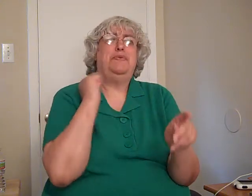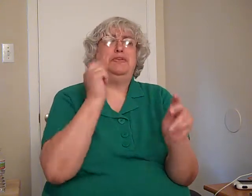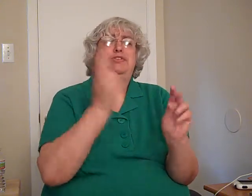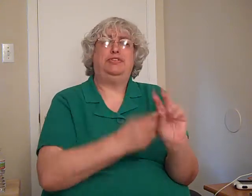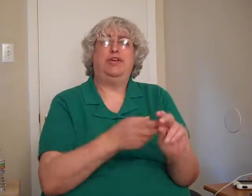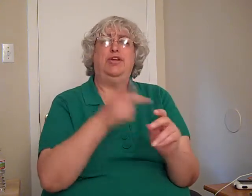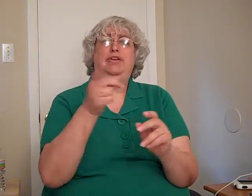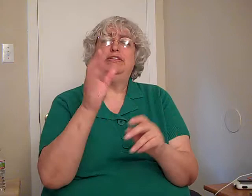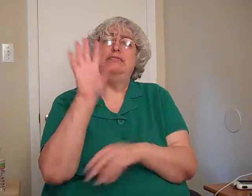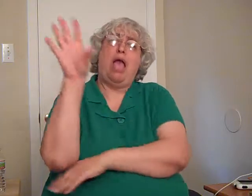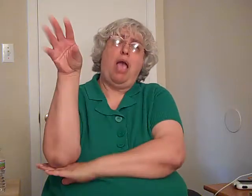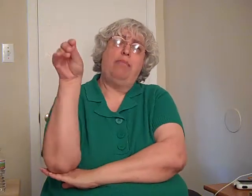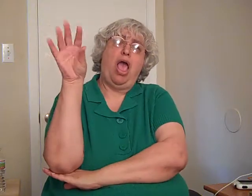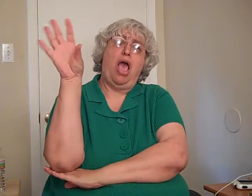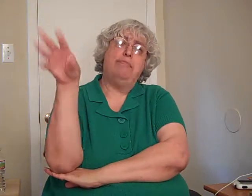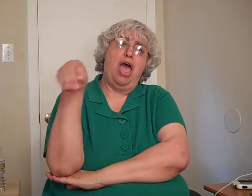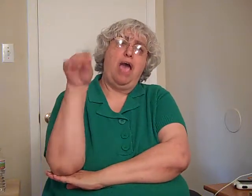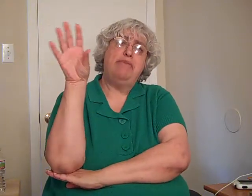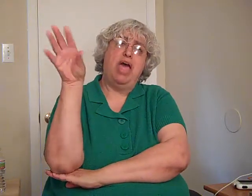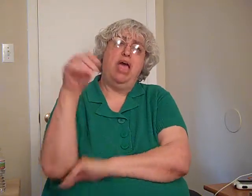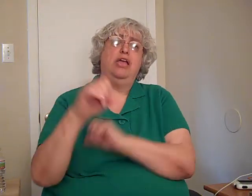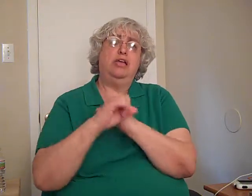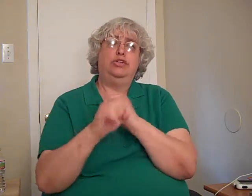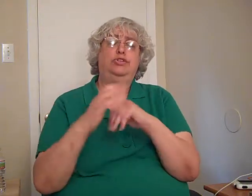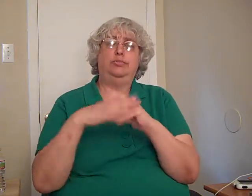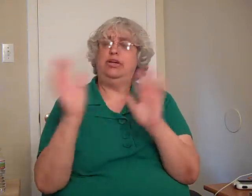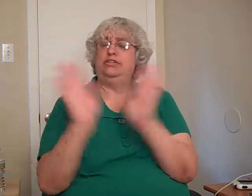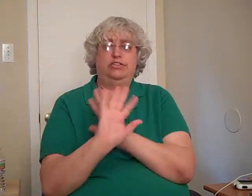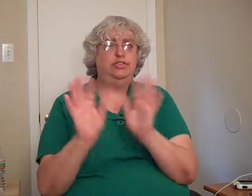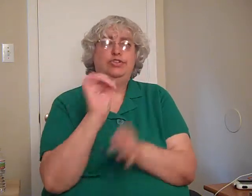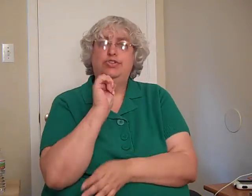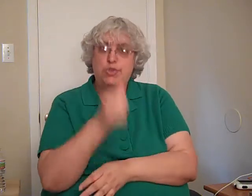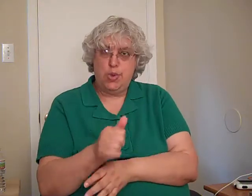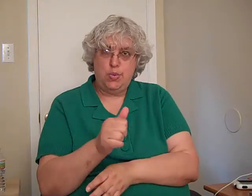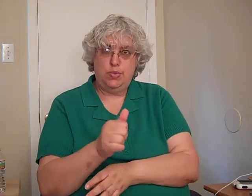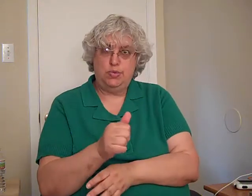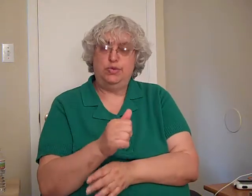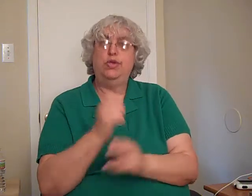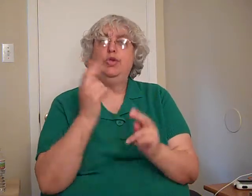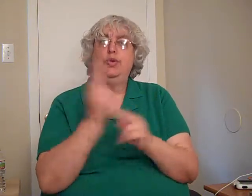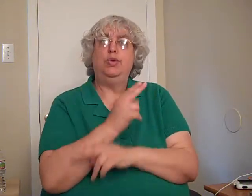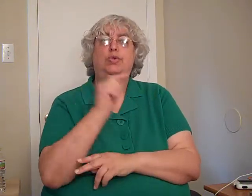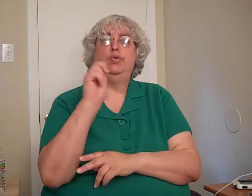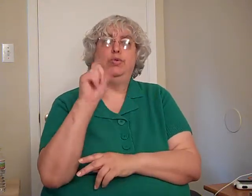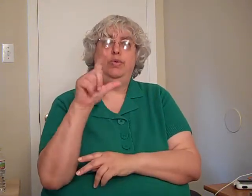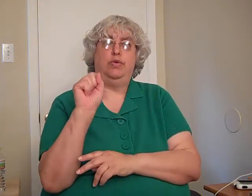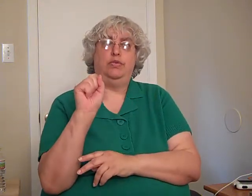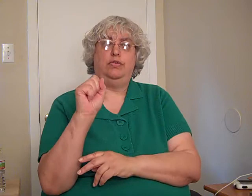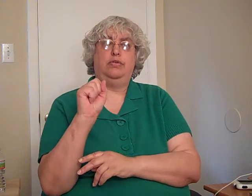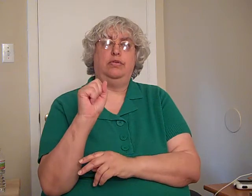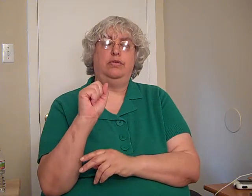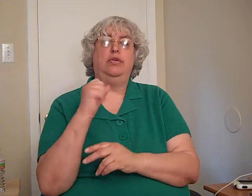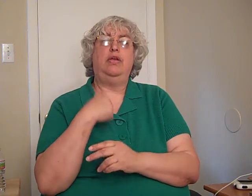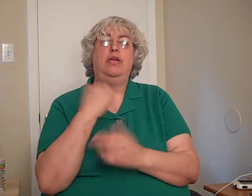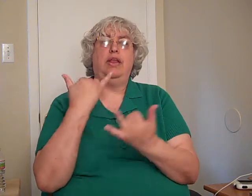probably talking a little too much. So again, always use the tools. So with that said, I'm running out of time